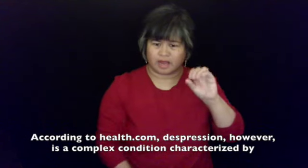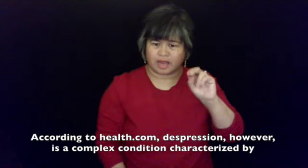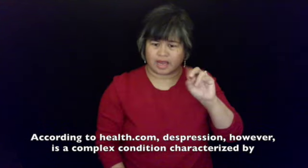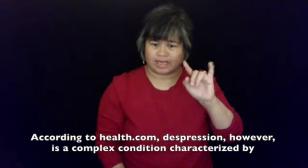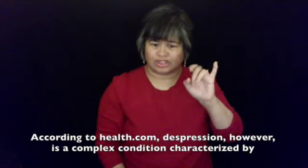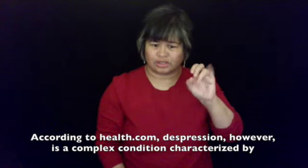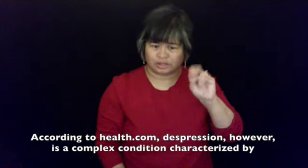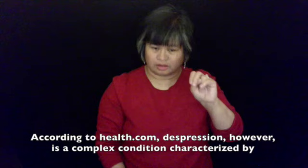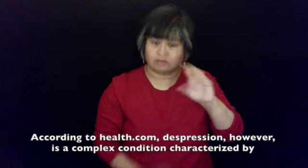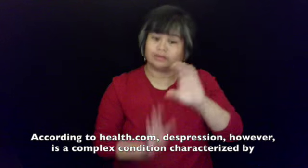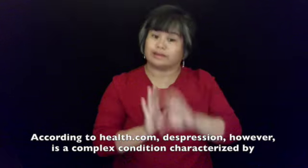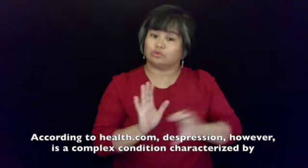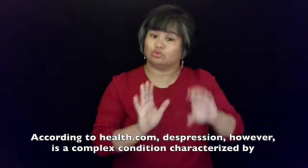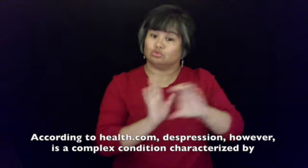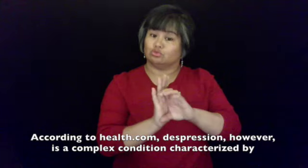by